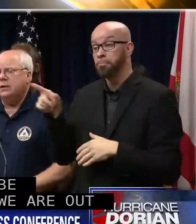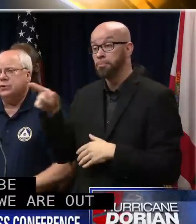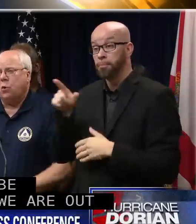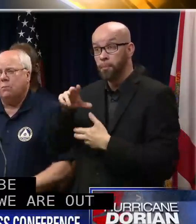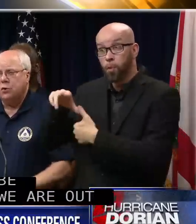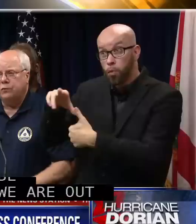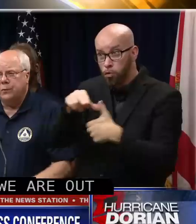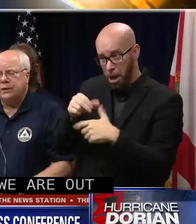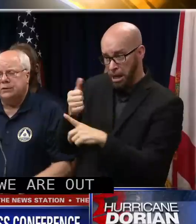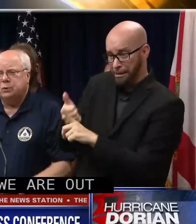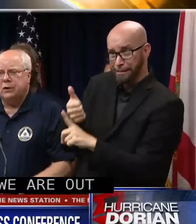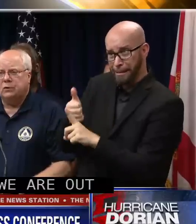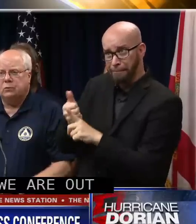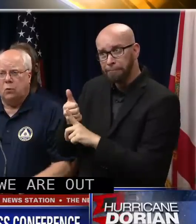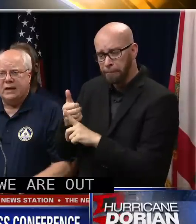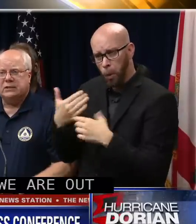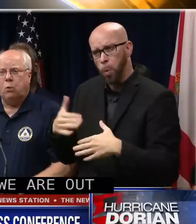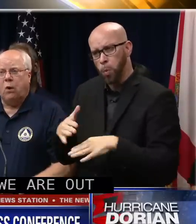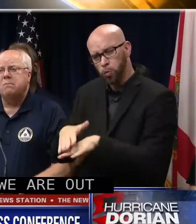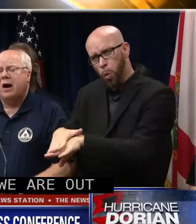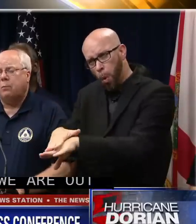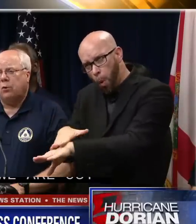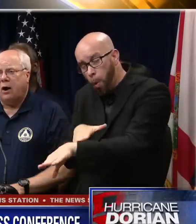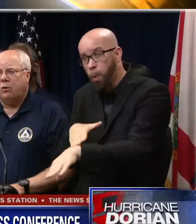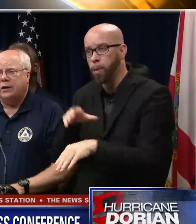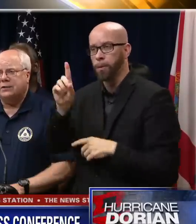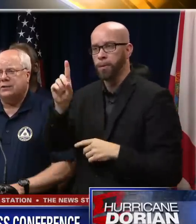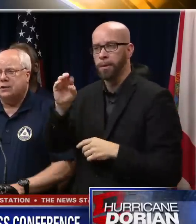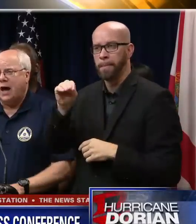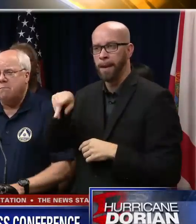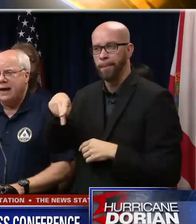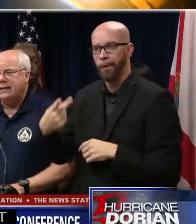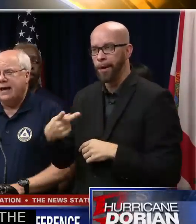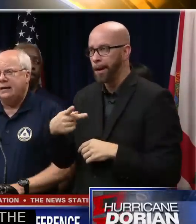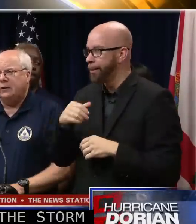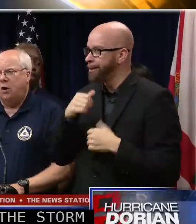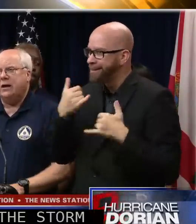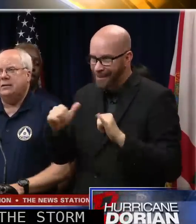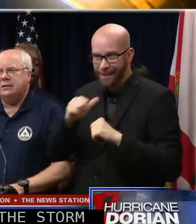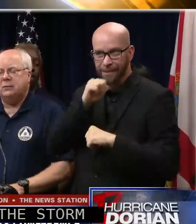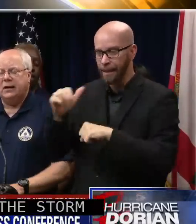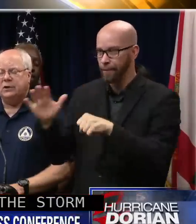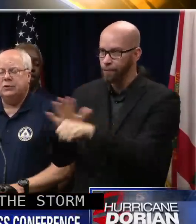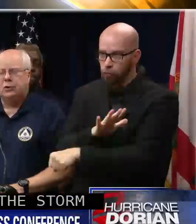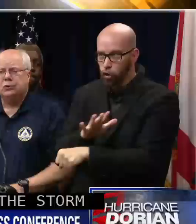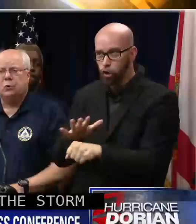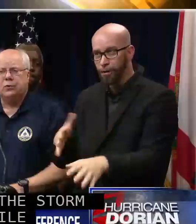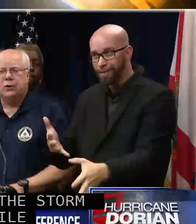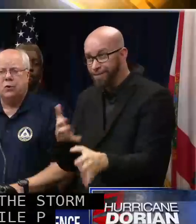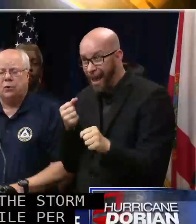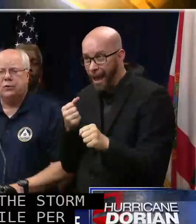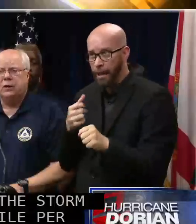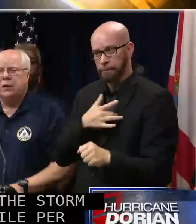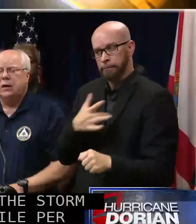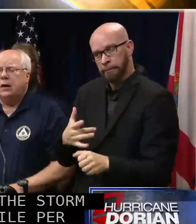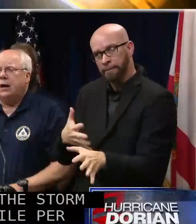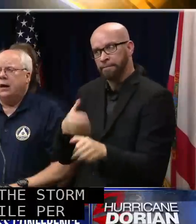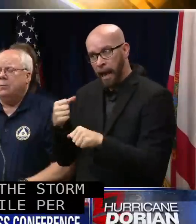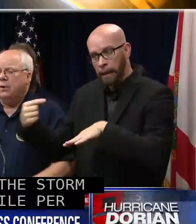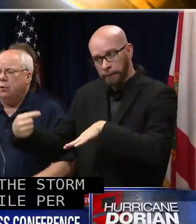the storm movement, it's moving west at 1 mile per hour. It has still not made that long-anticipated turn toward the